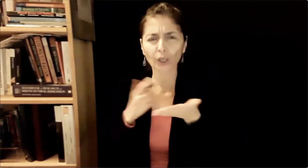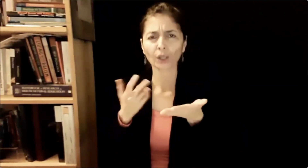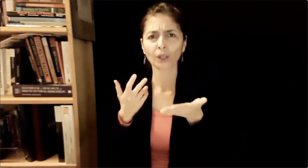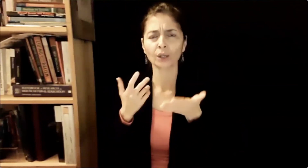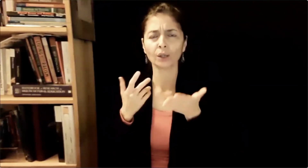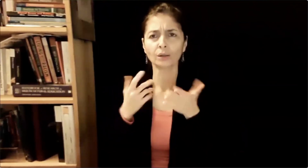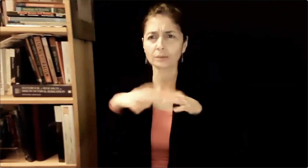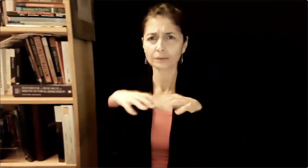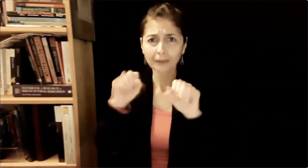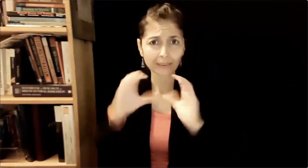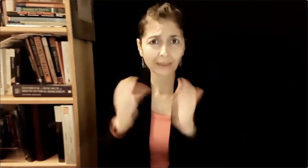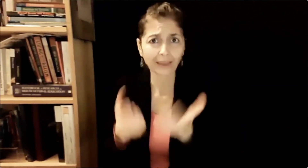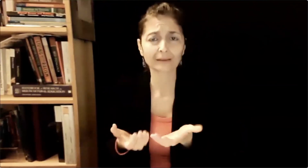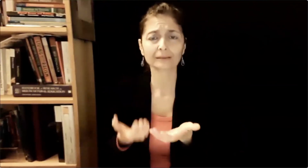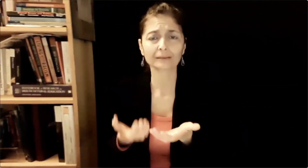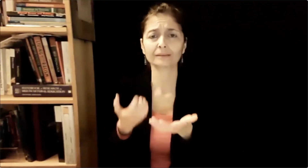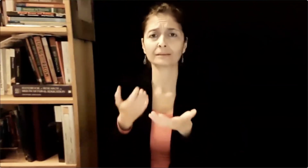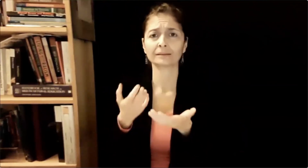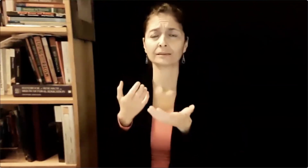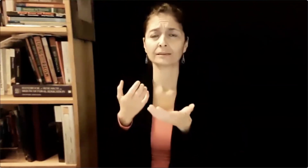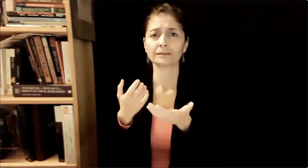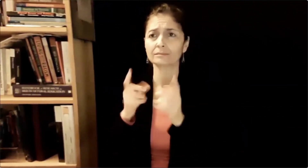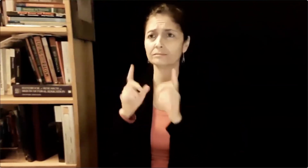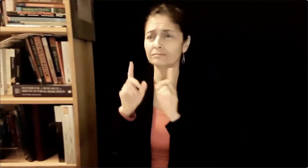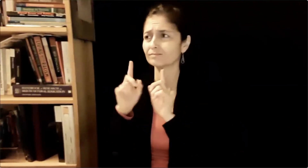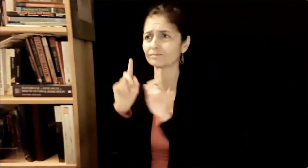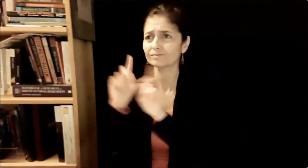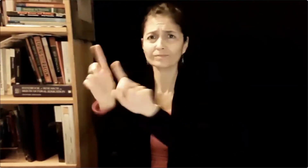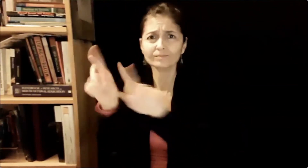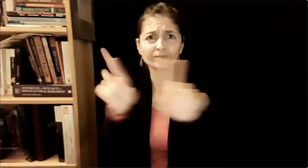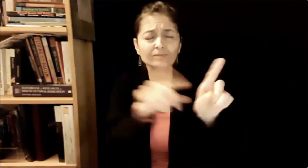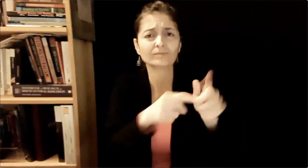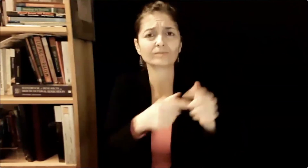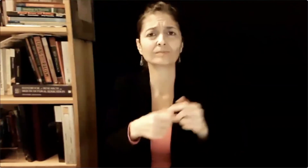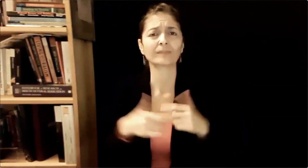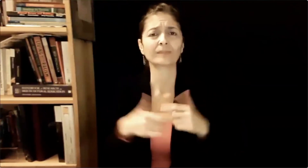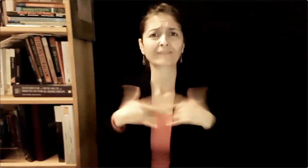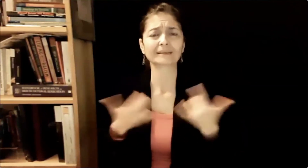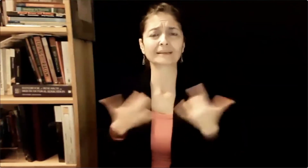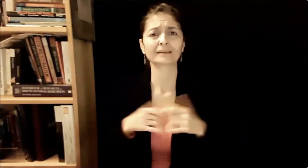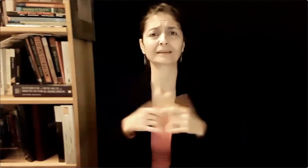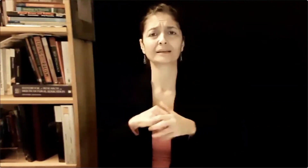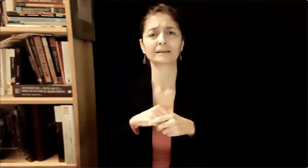Learn. Take classes. Attend different events.